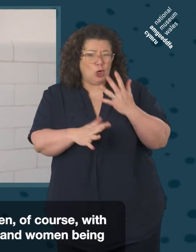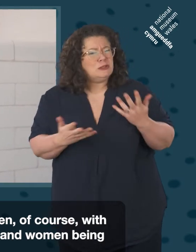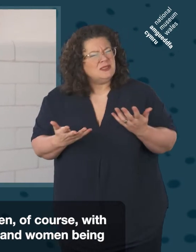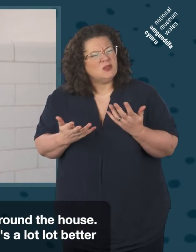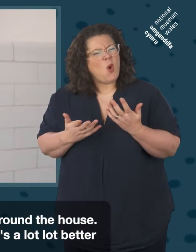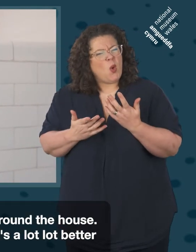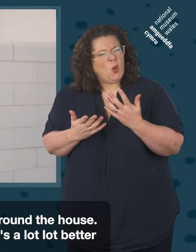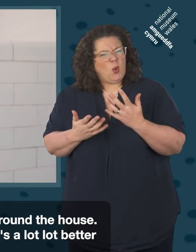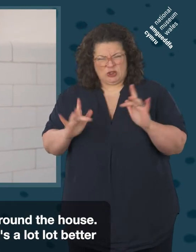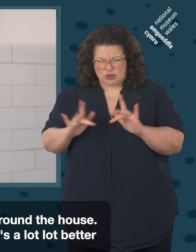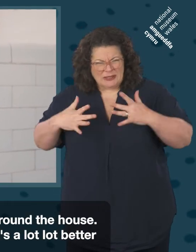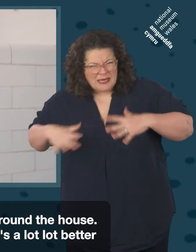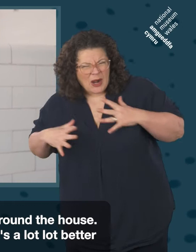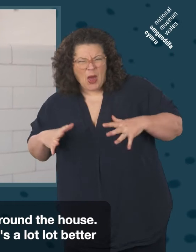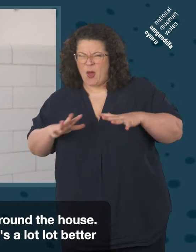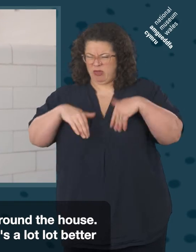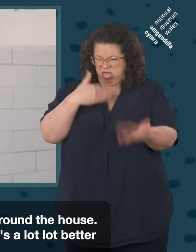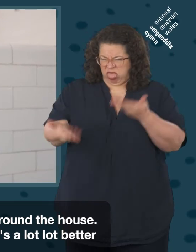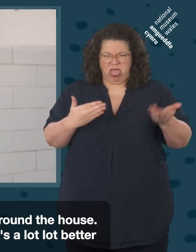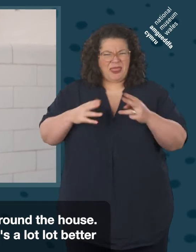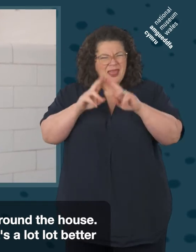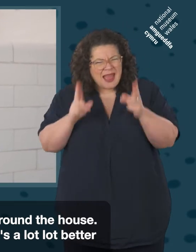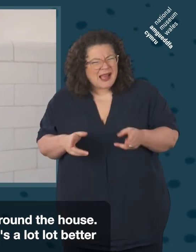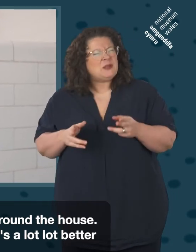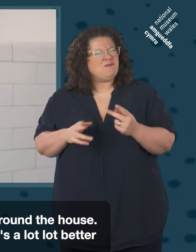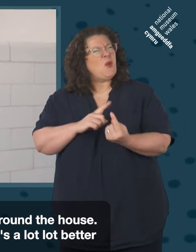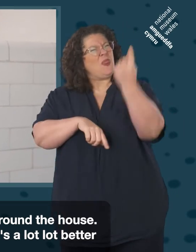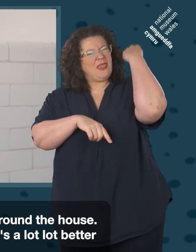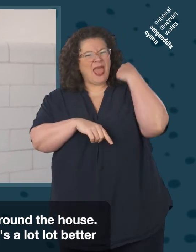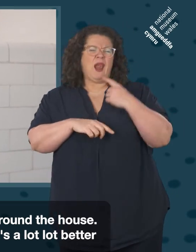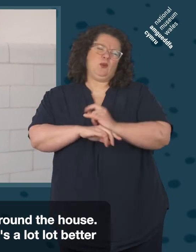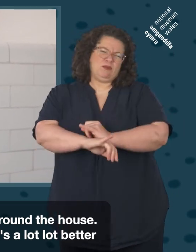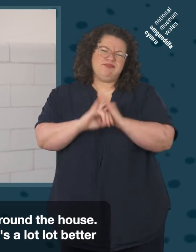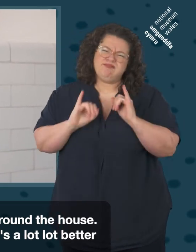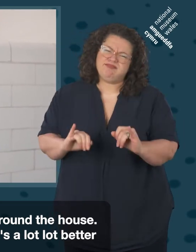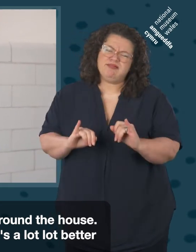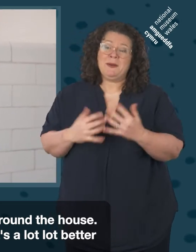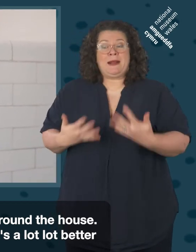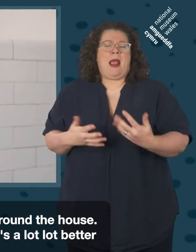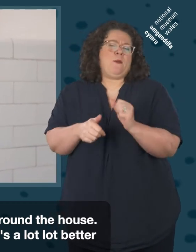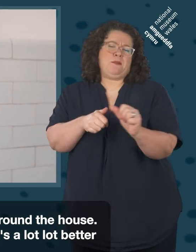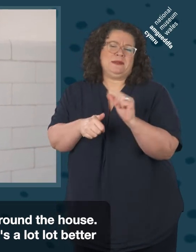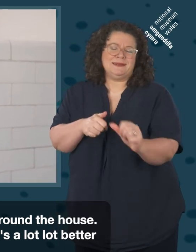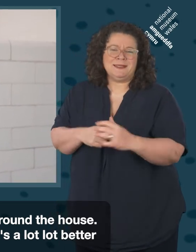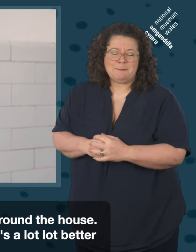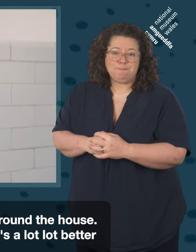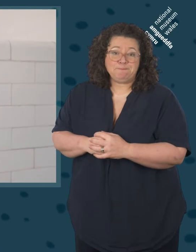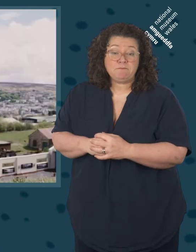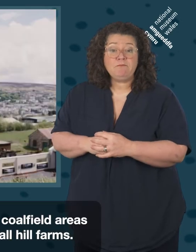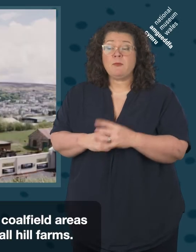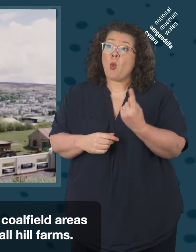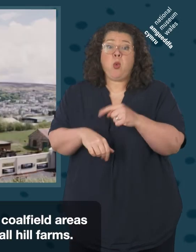and women being scalded, dirty clothes left around the house. And so these days, of course, it's a lot